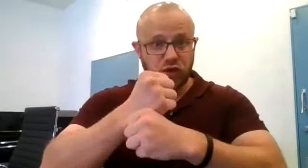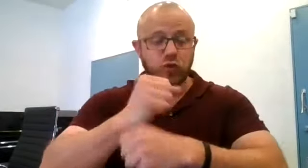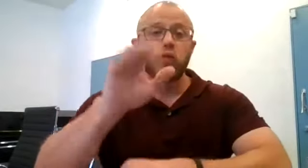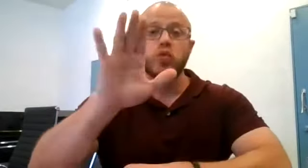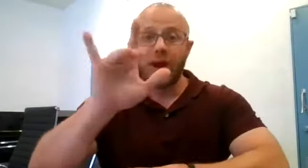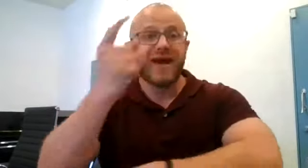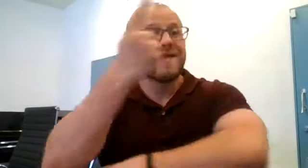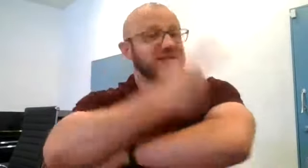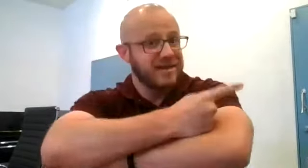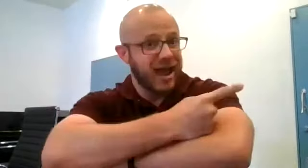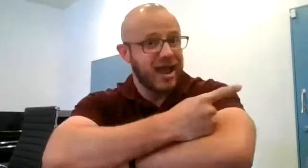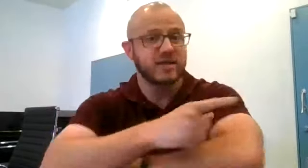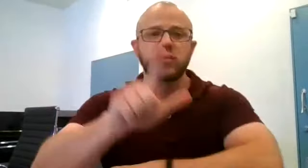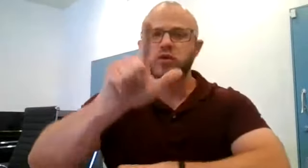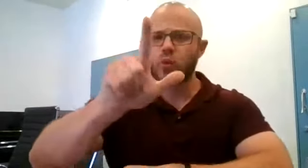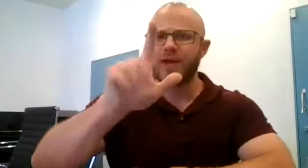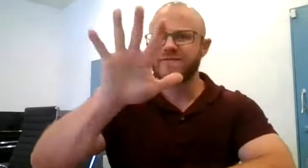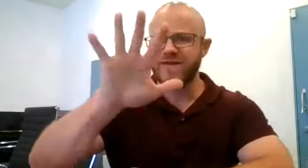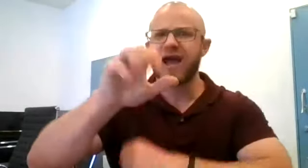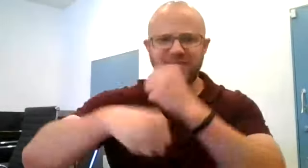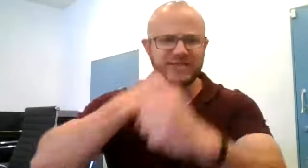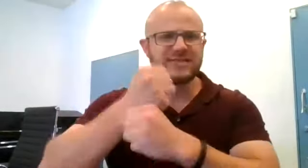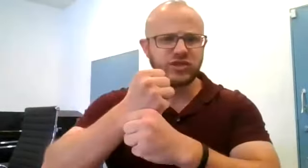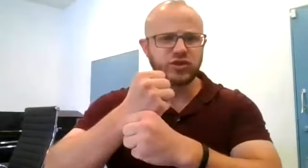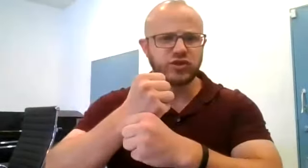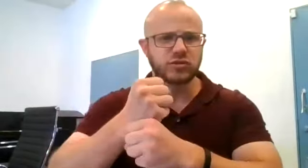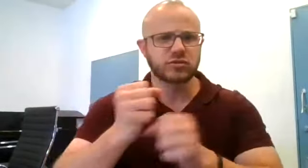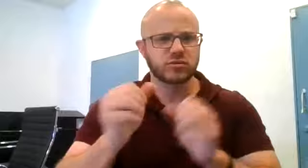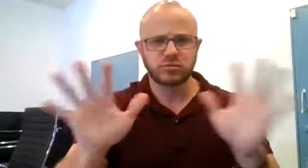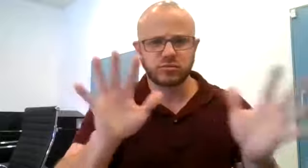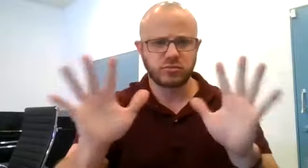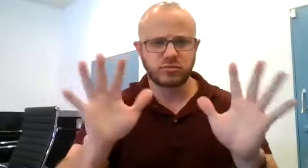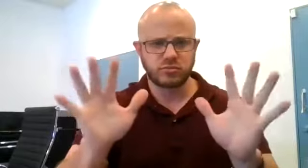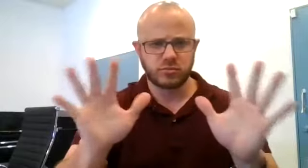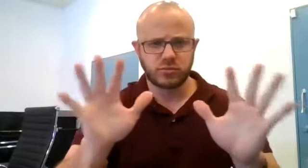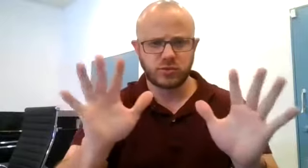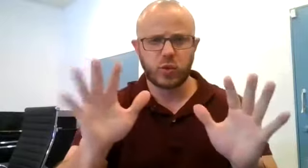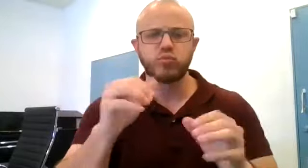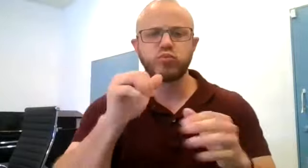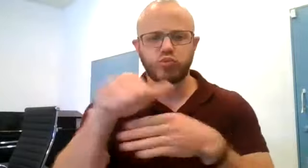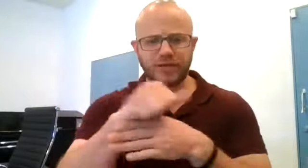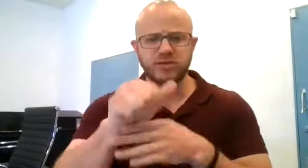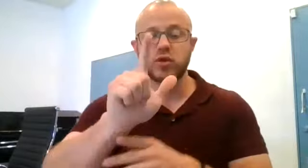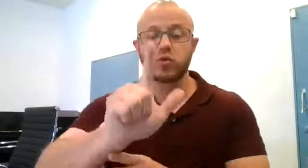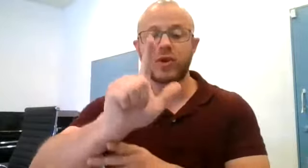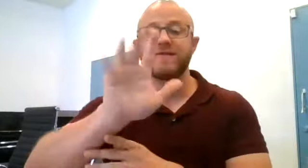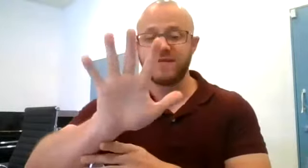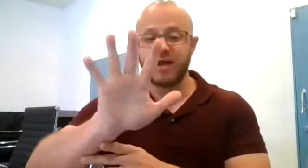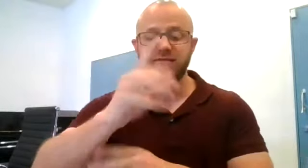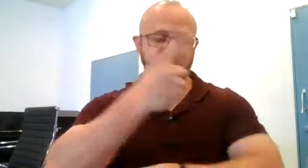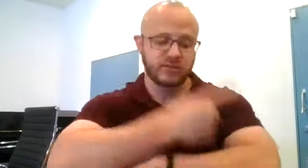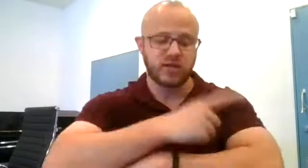Remember day, years, we learned all that, 25 years, okay? So go ahead and practice this